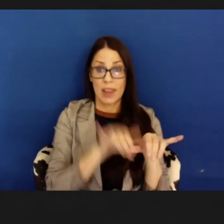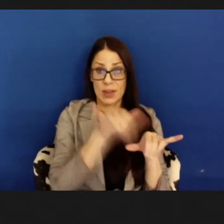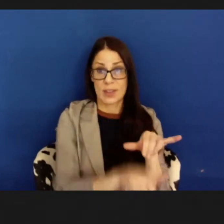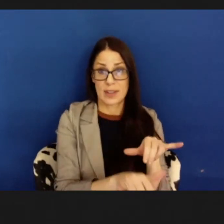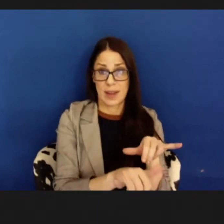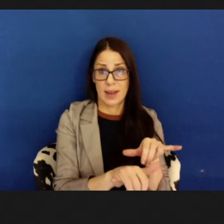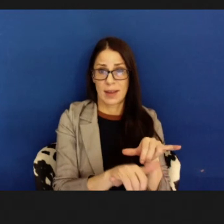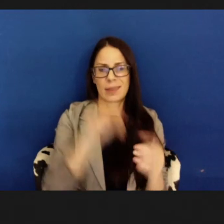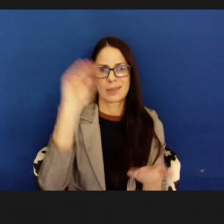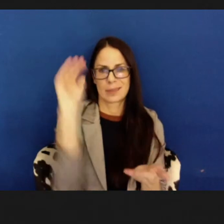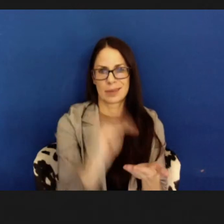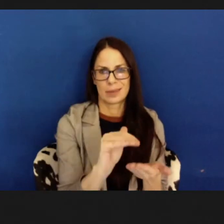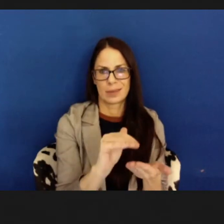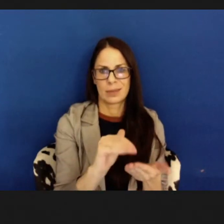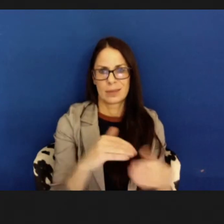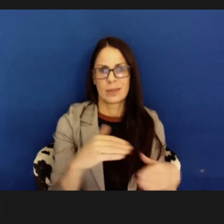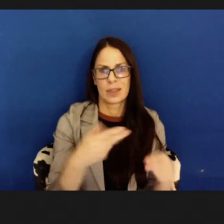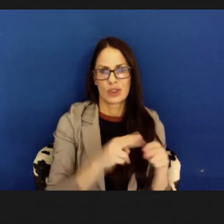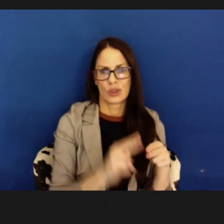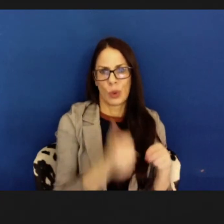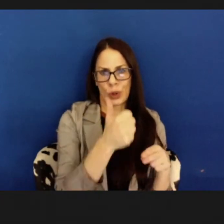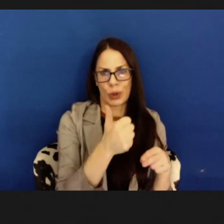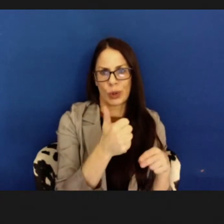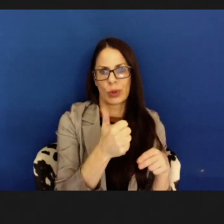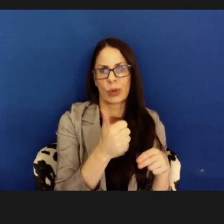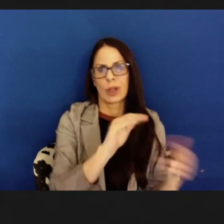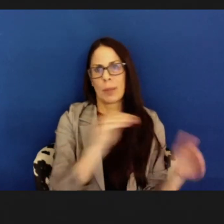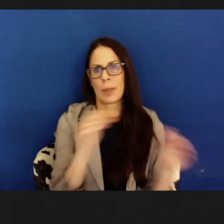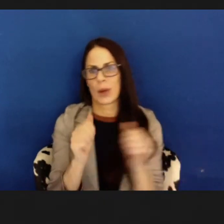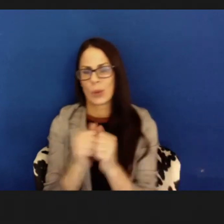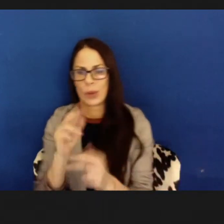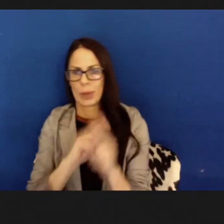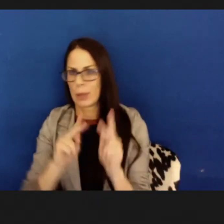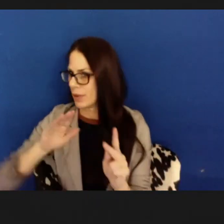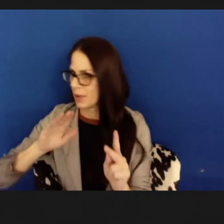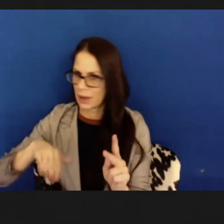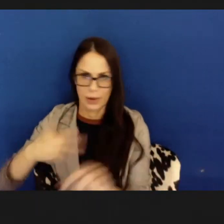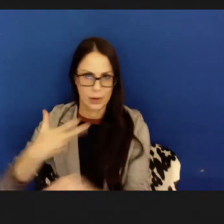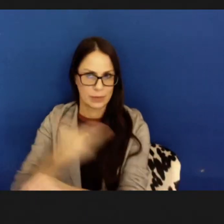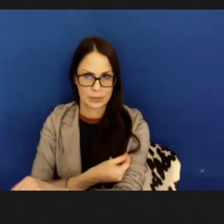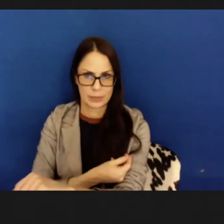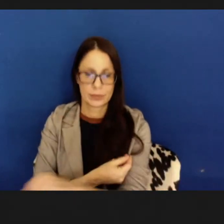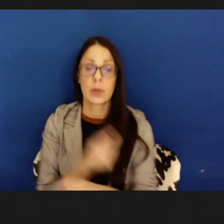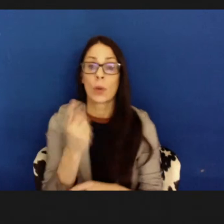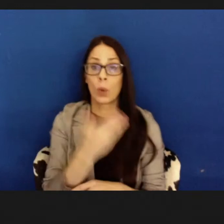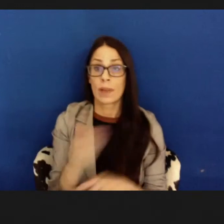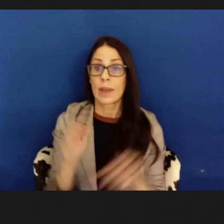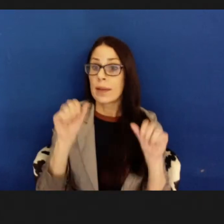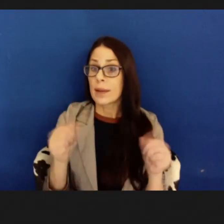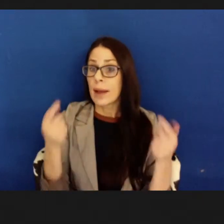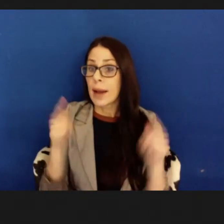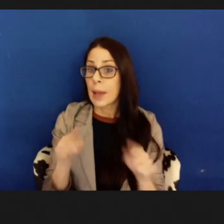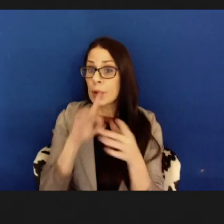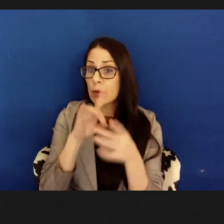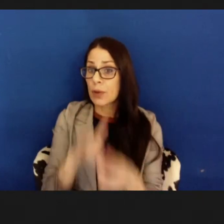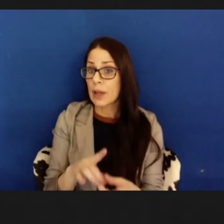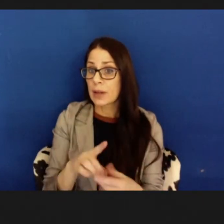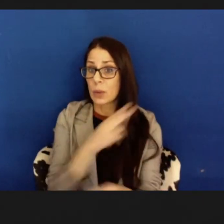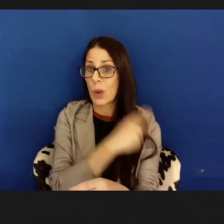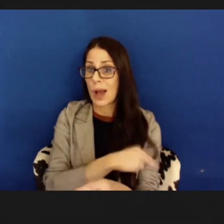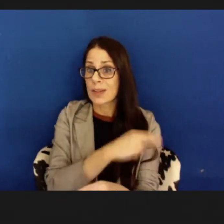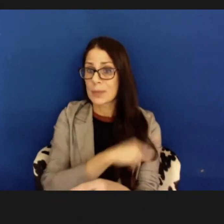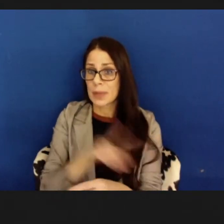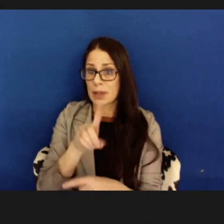than individuals who are unvaccinated. I would also say that one of the things that can happen with hospitalization data is it can